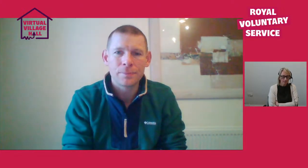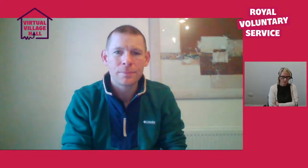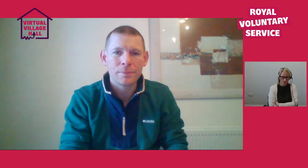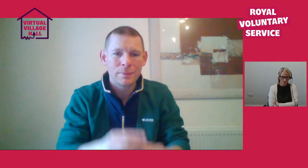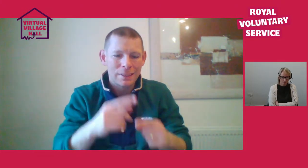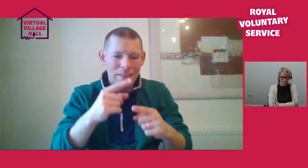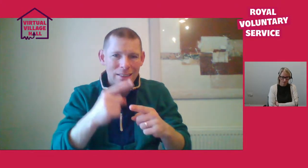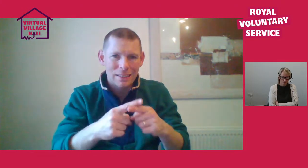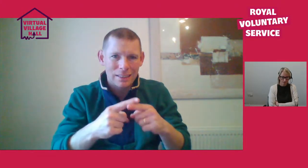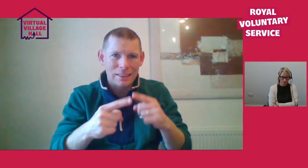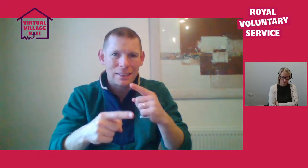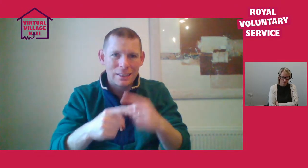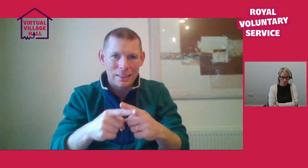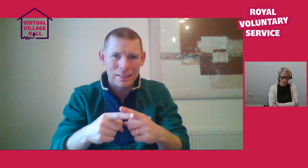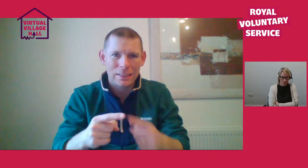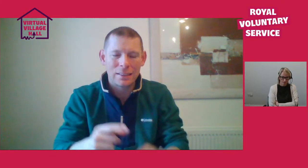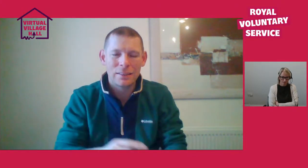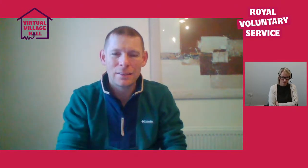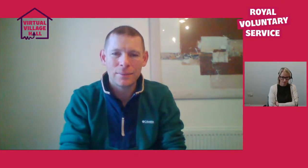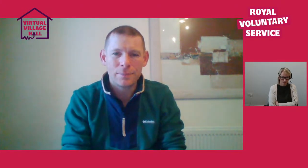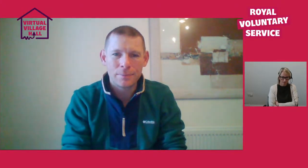Knitting.